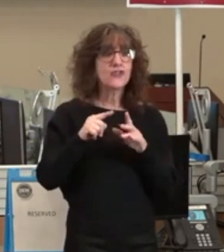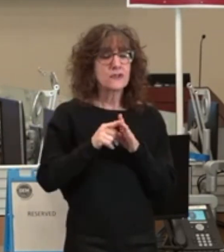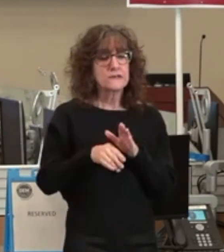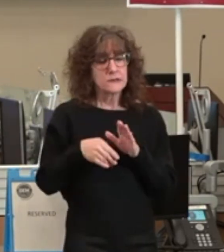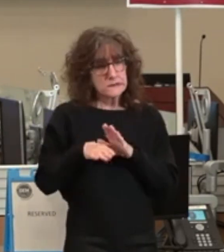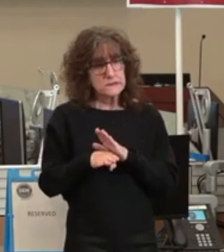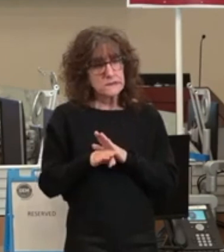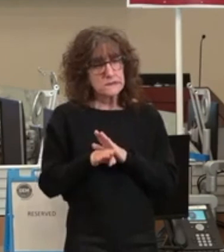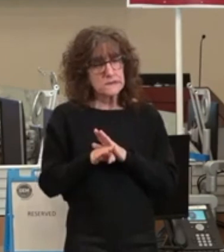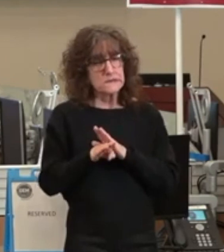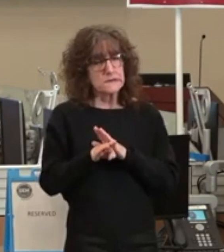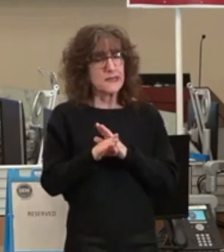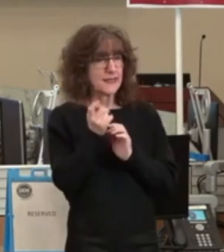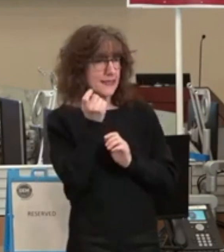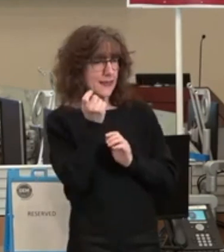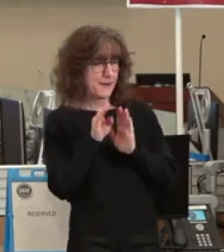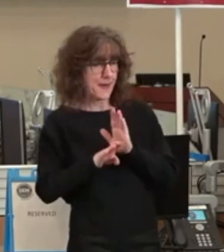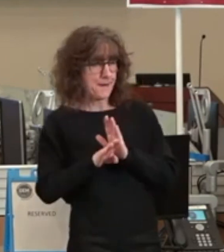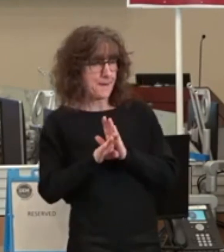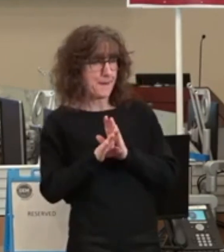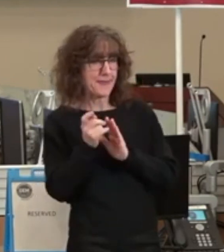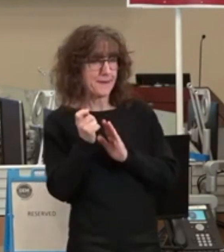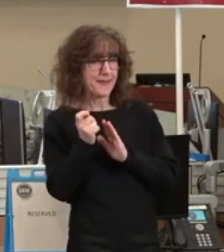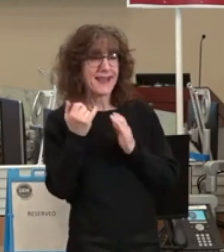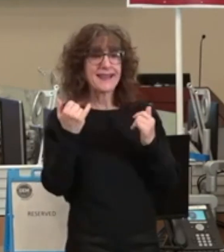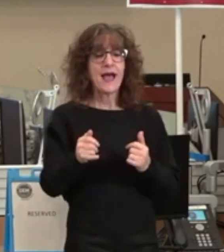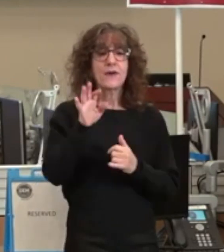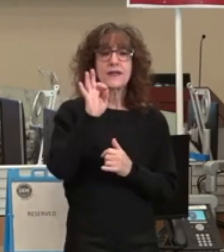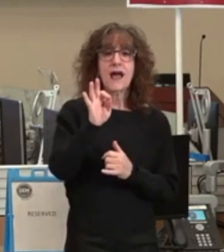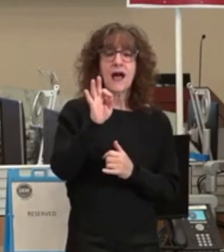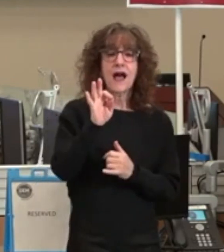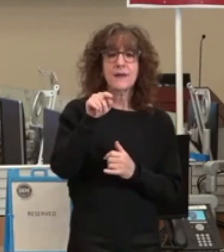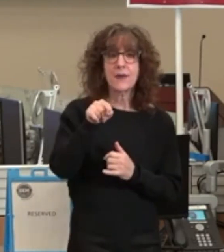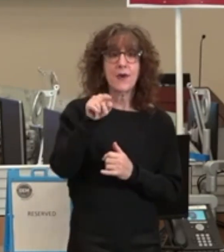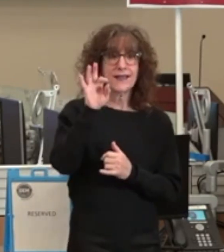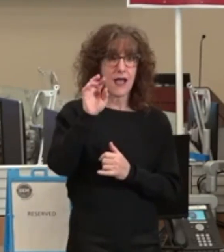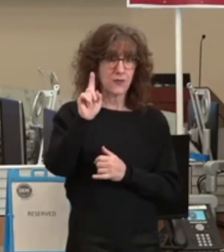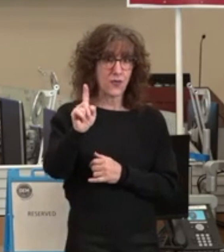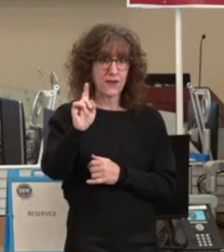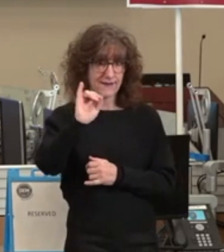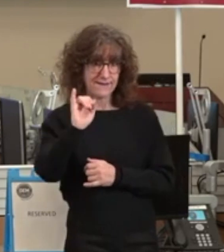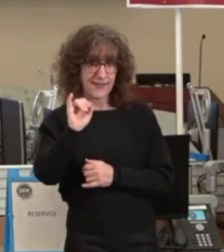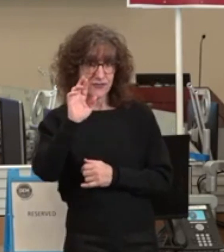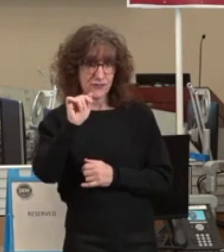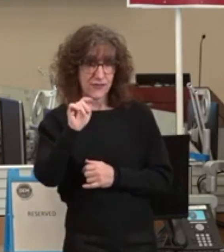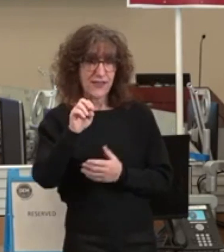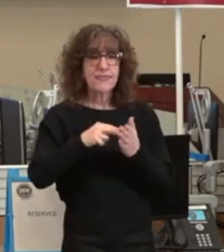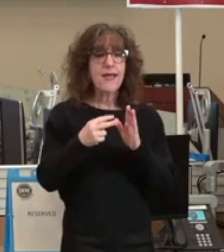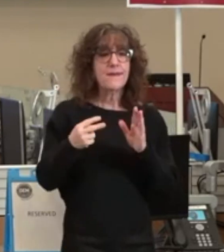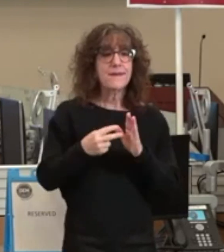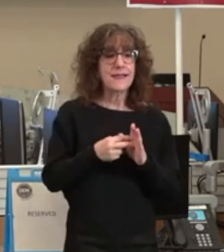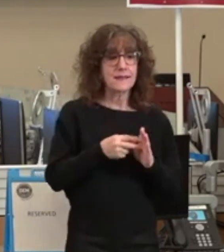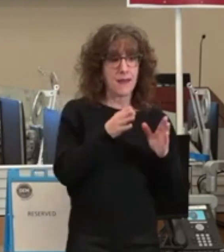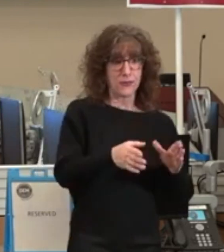to creep back up just a little bit. We are now at 0.91 infection rate, which means an